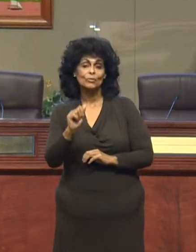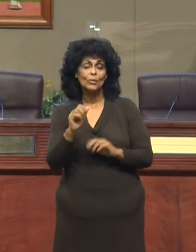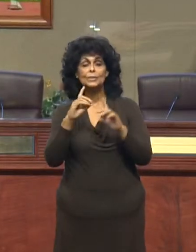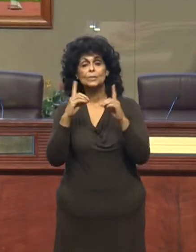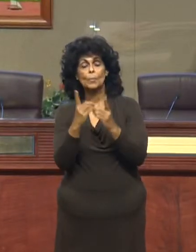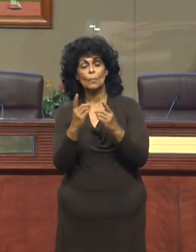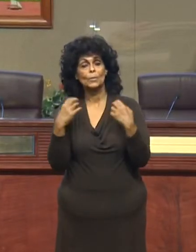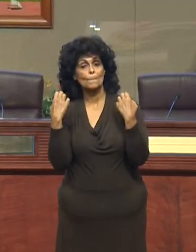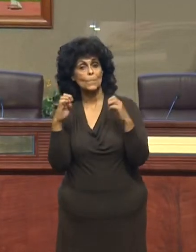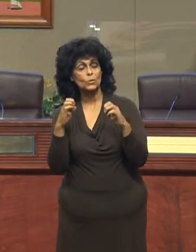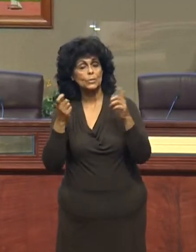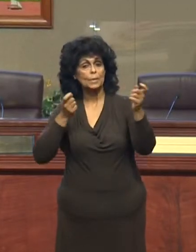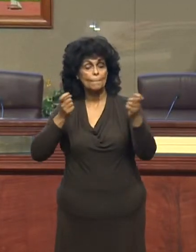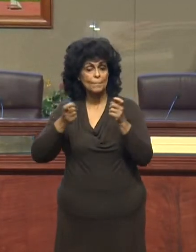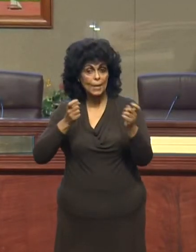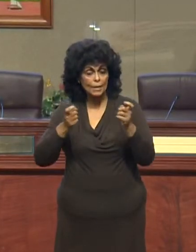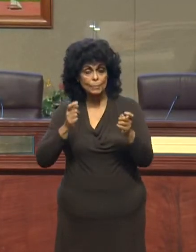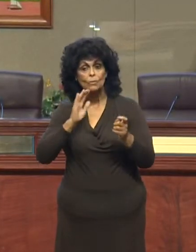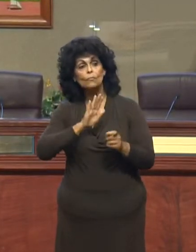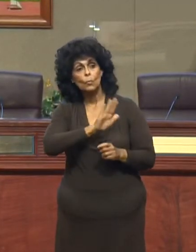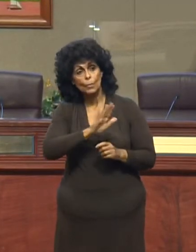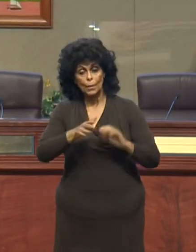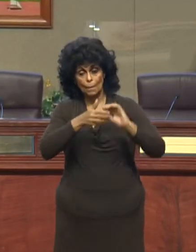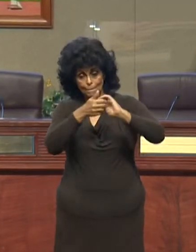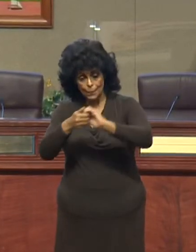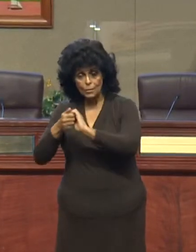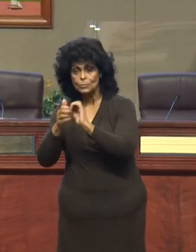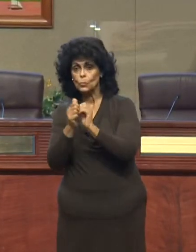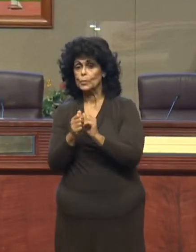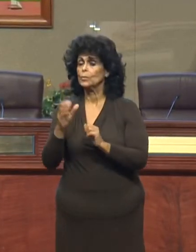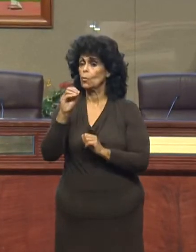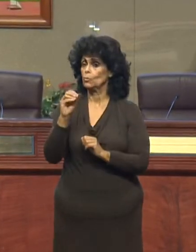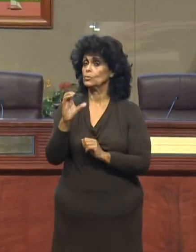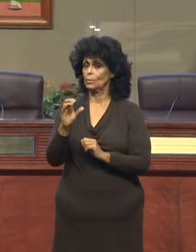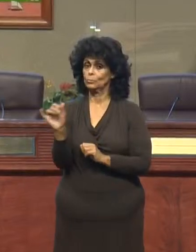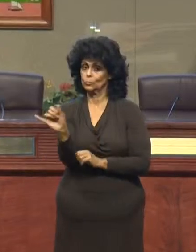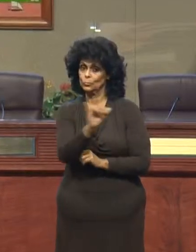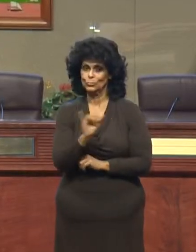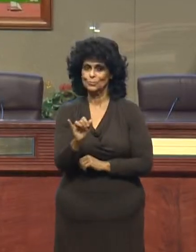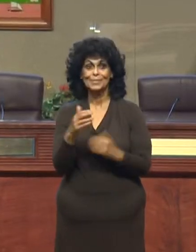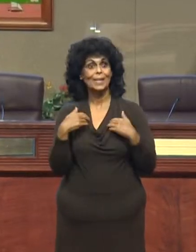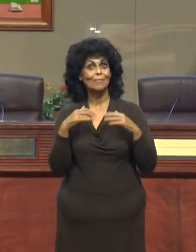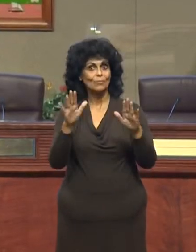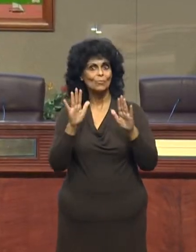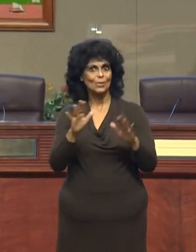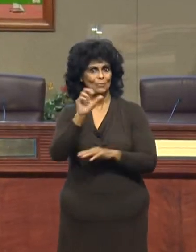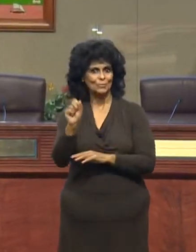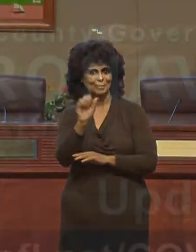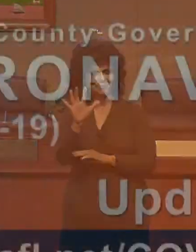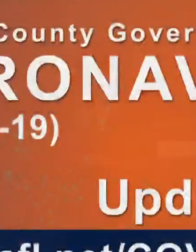Emergency Management for the partnership with Orange County as well. Have a great weekend.